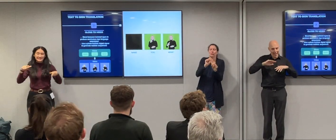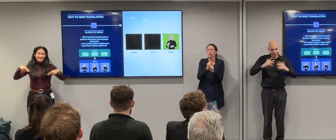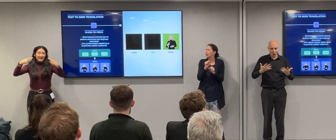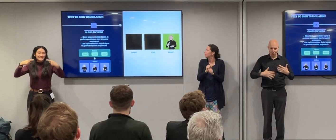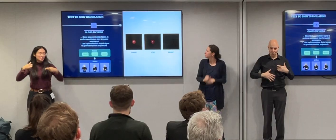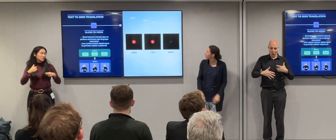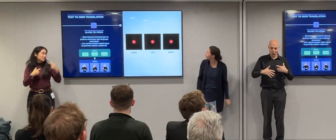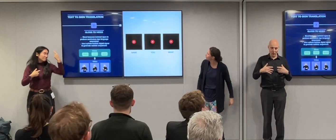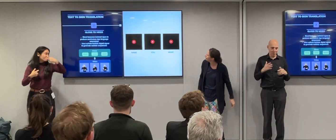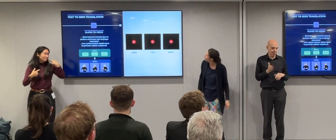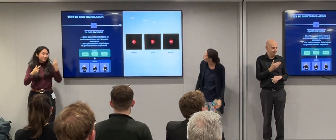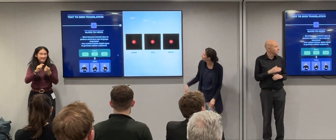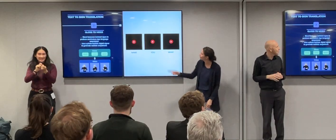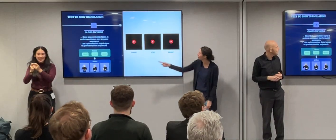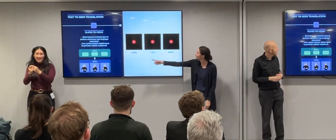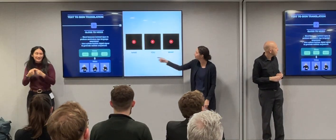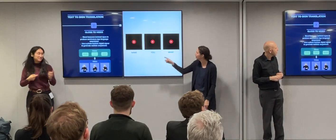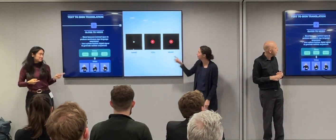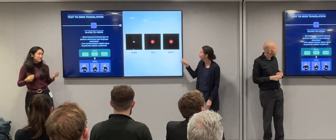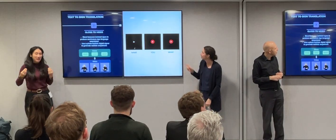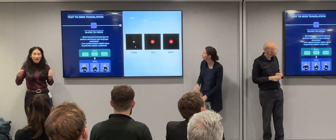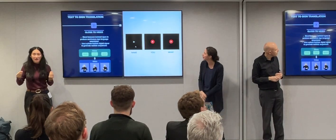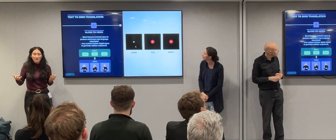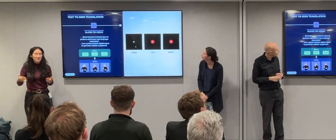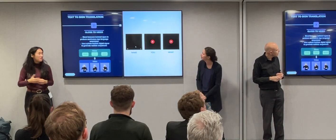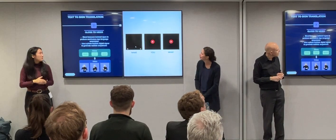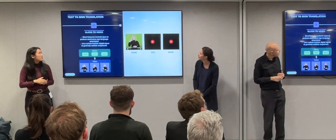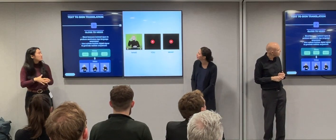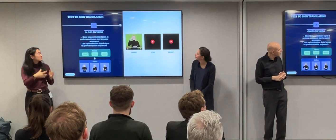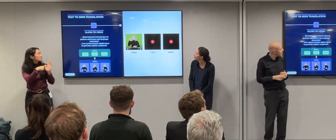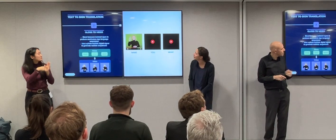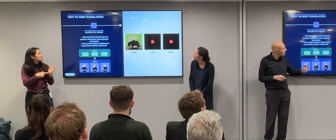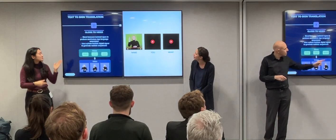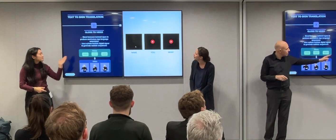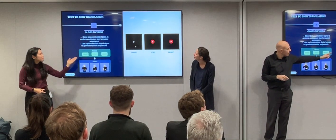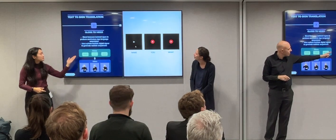So here are some examples for that sentence, name you what.